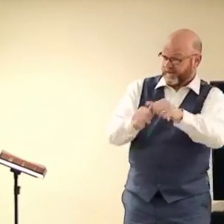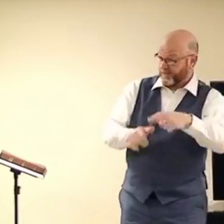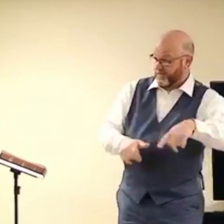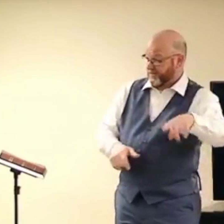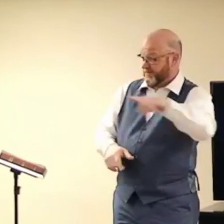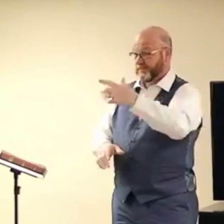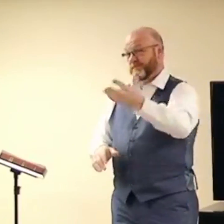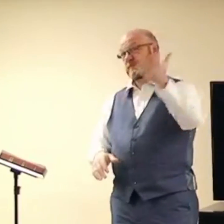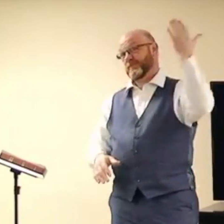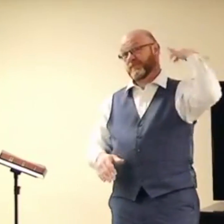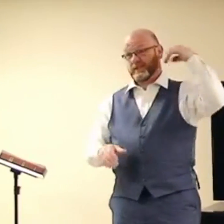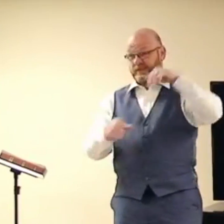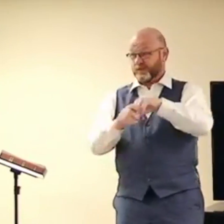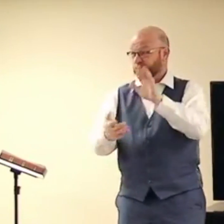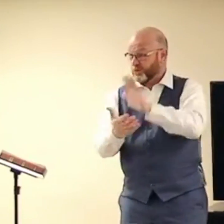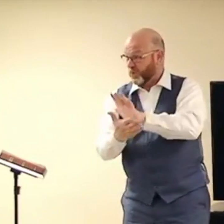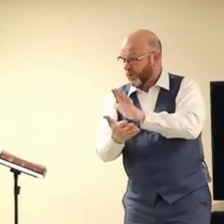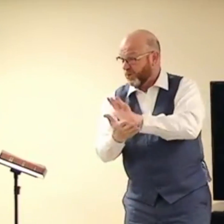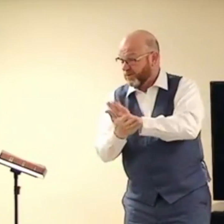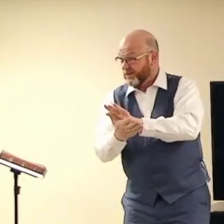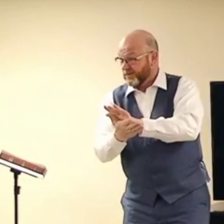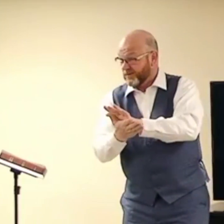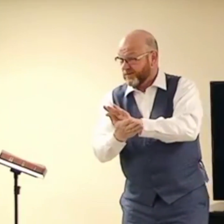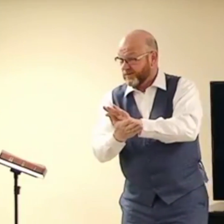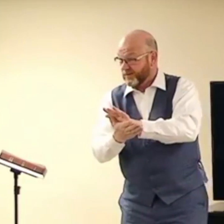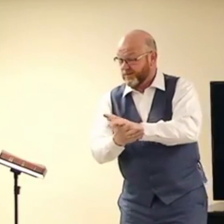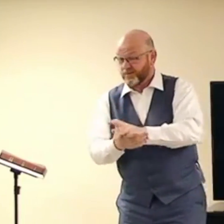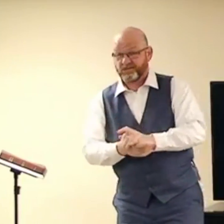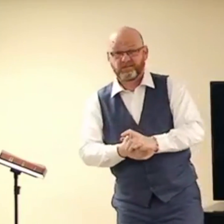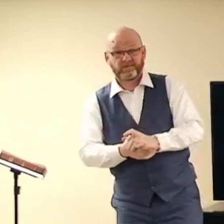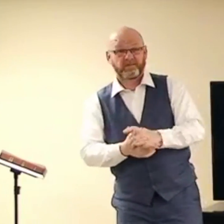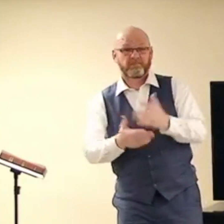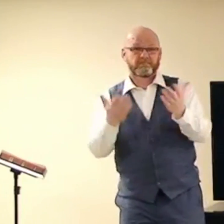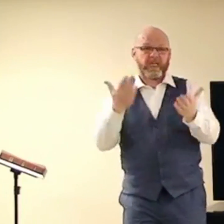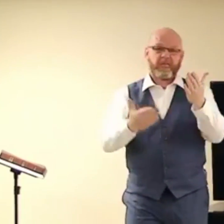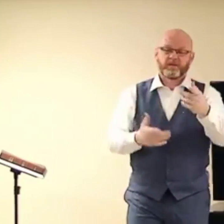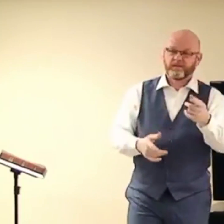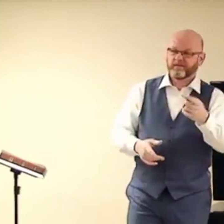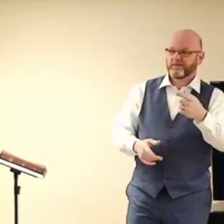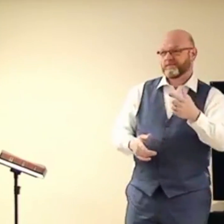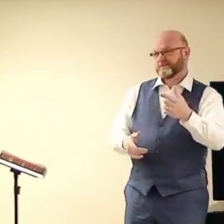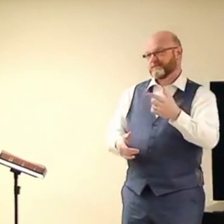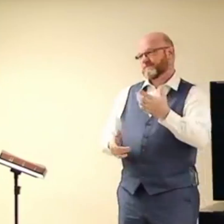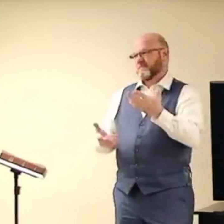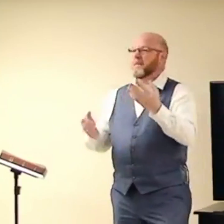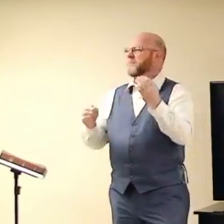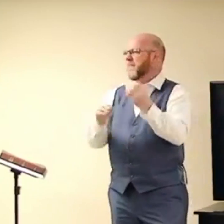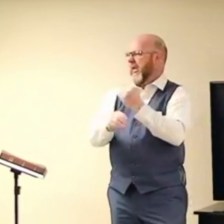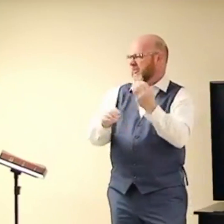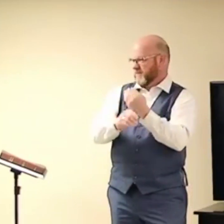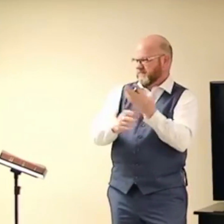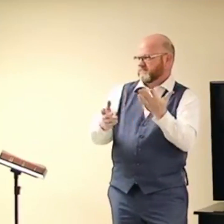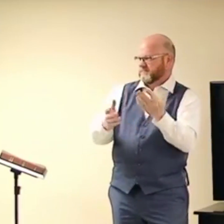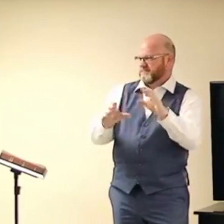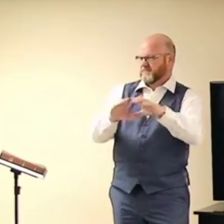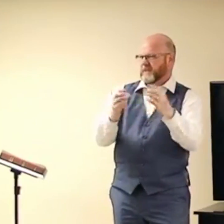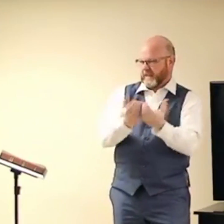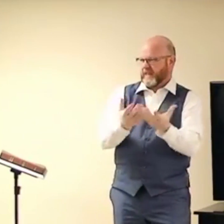Do you remember back in school, maybe maybe math